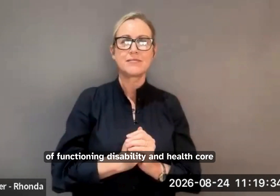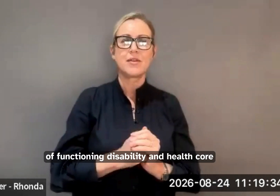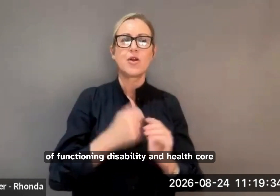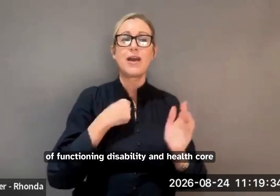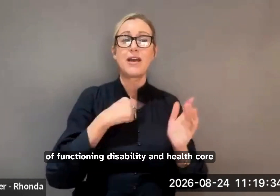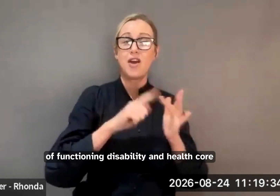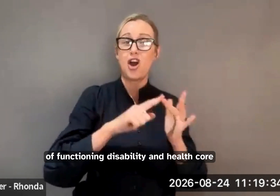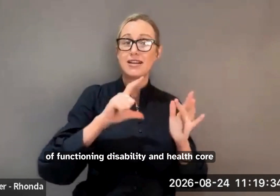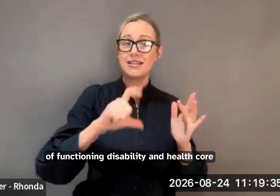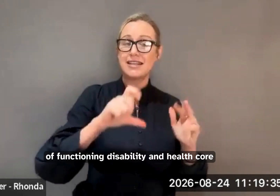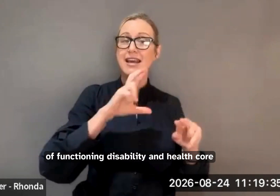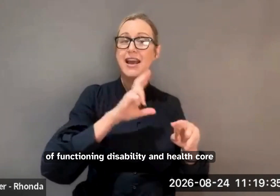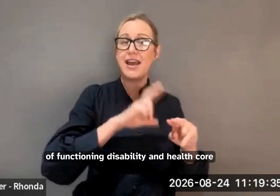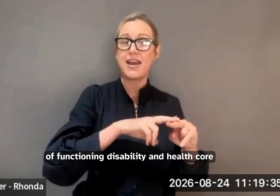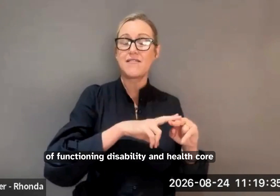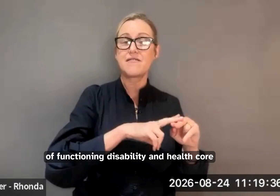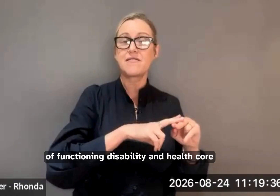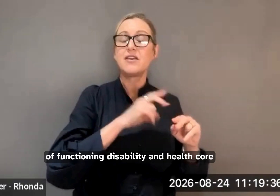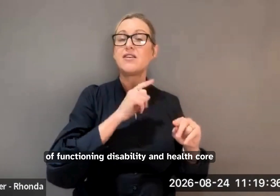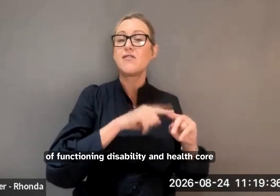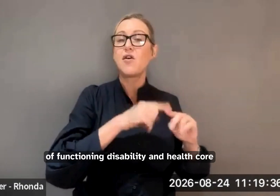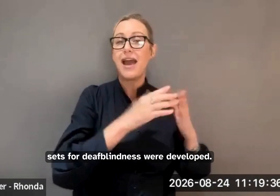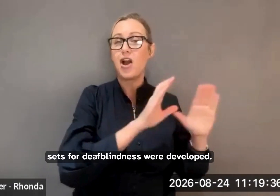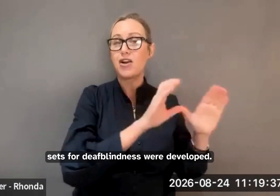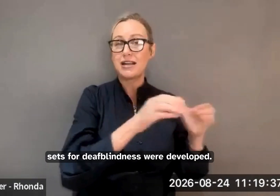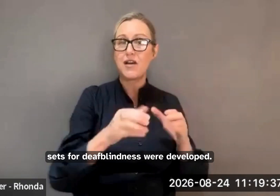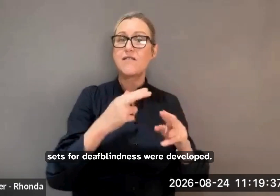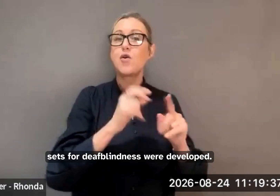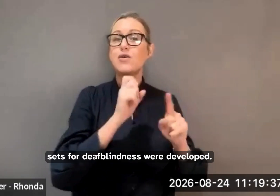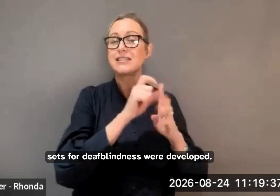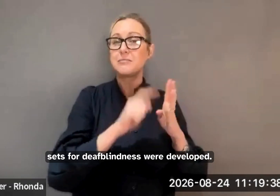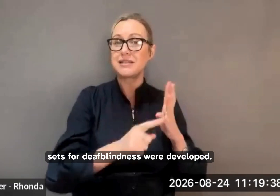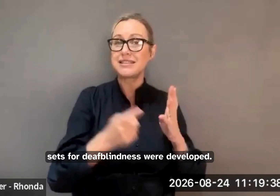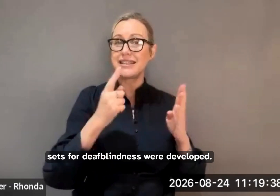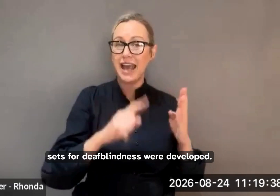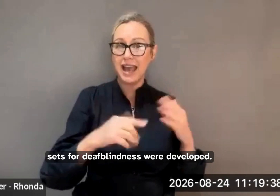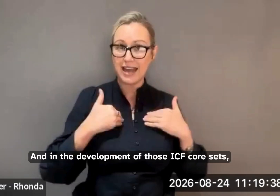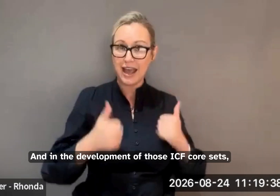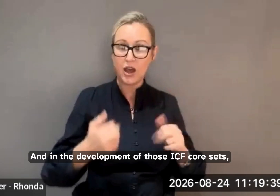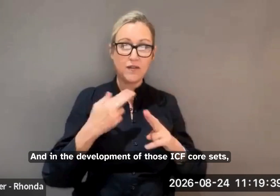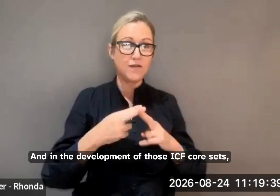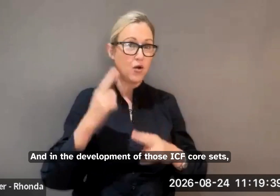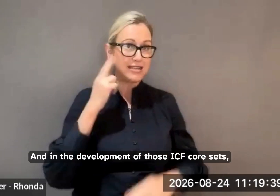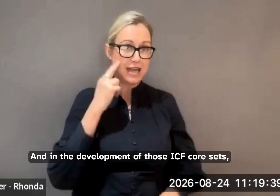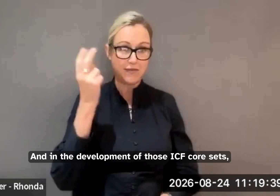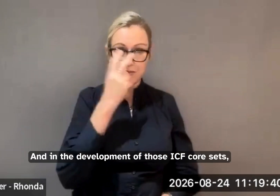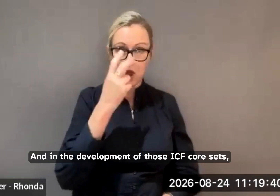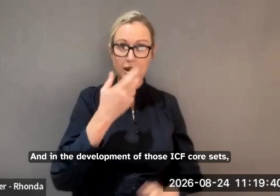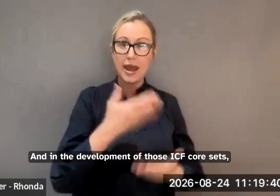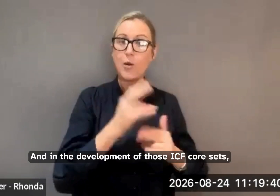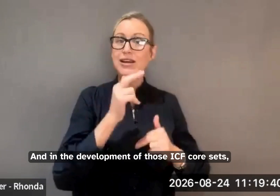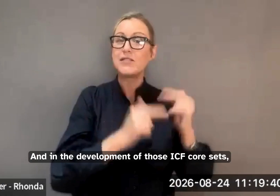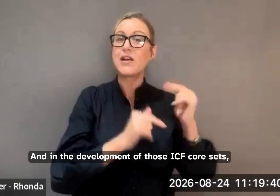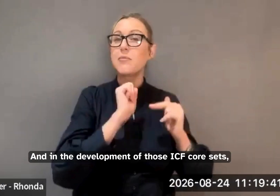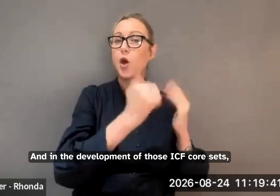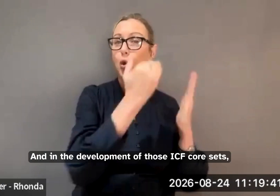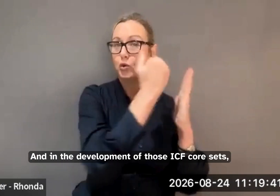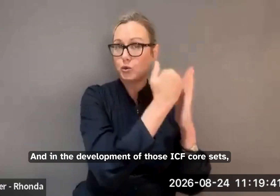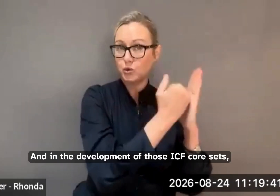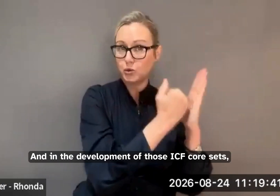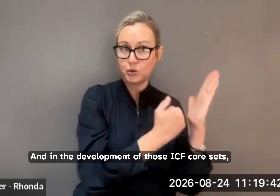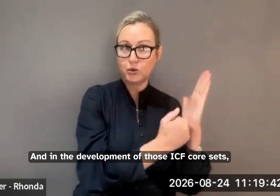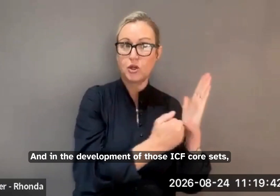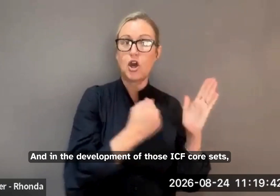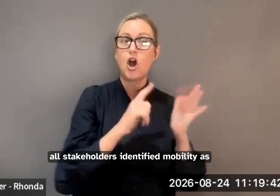classification of functioning, disability and health core sets for deaf blindness were developed. And in the development of those